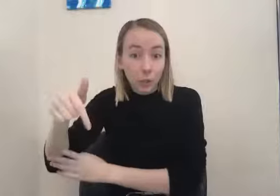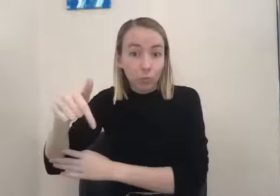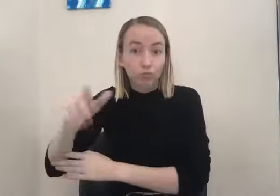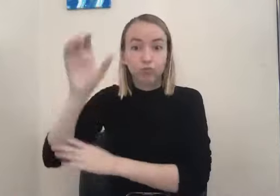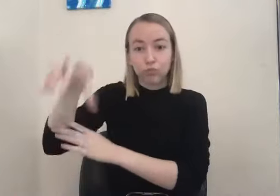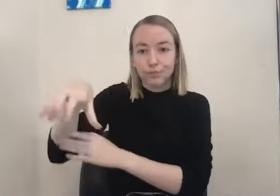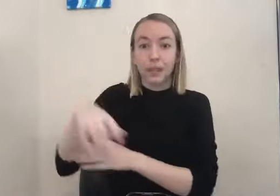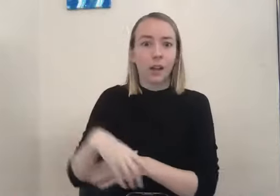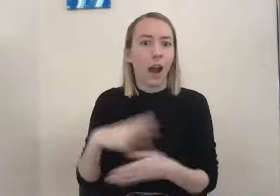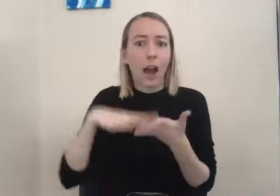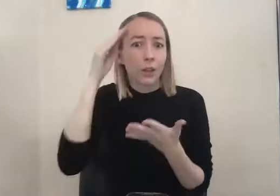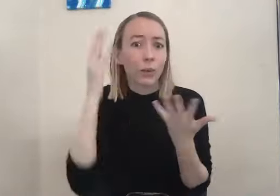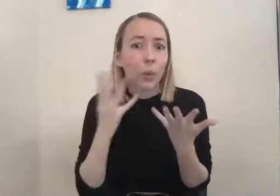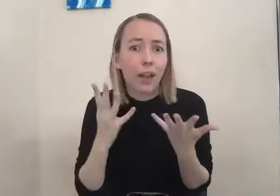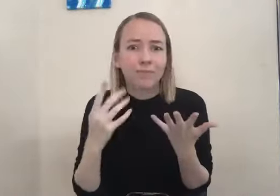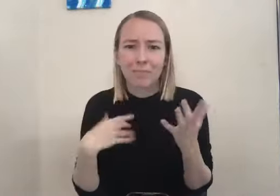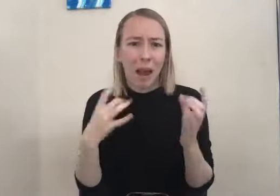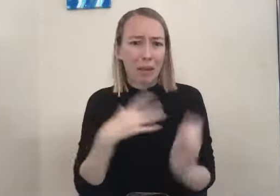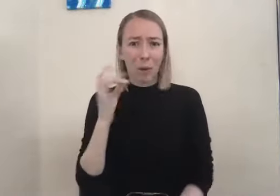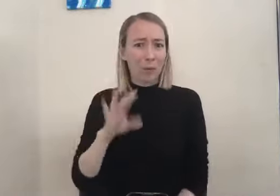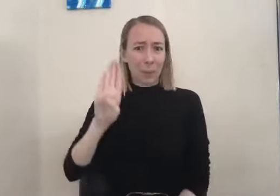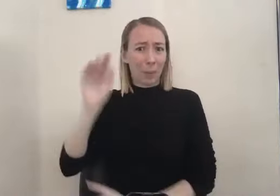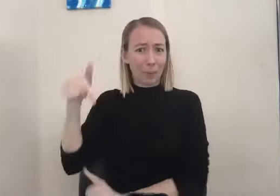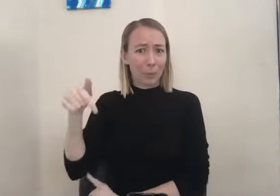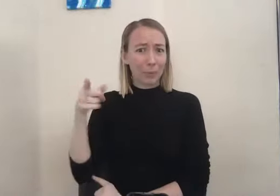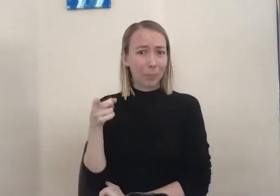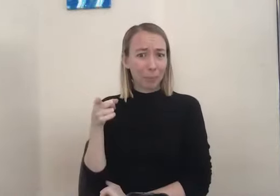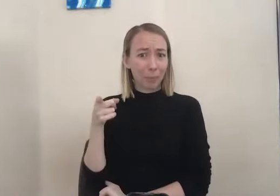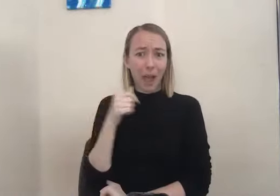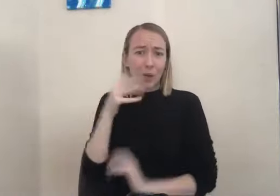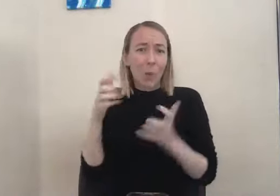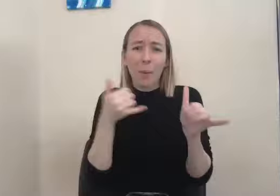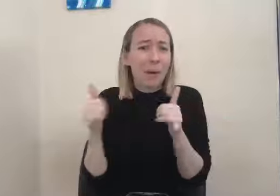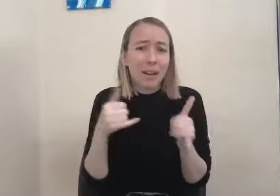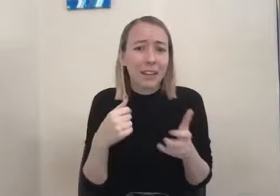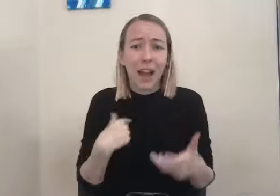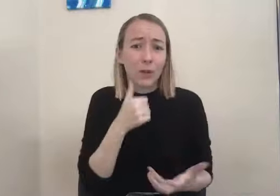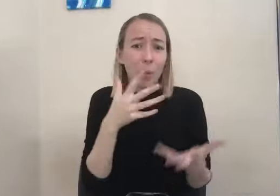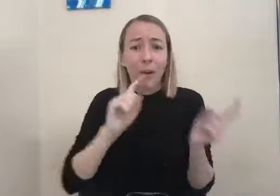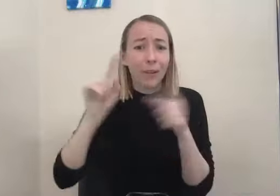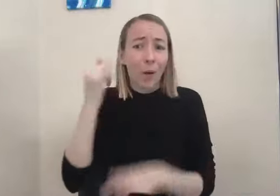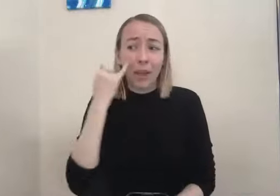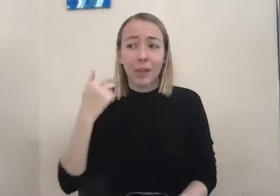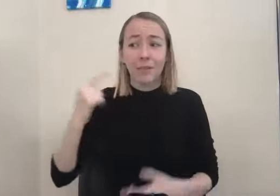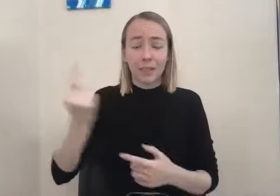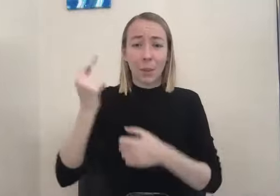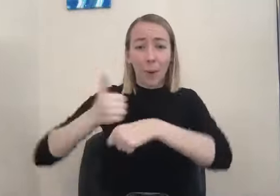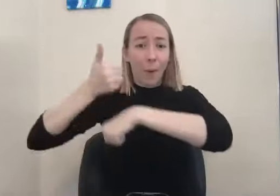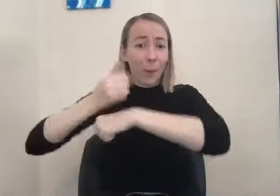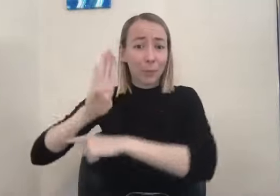I would go and get an estate agent's window and stand and look in it to see if I could find a house that was bigger